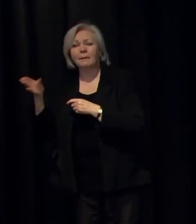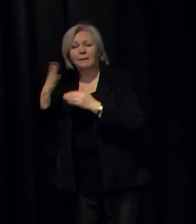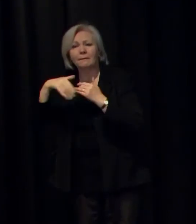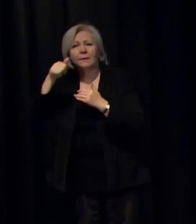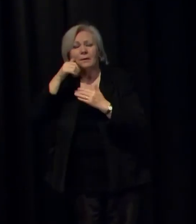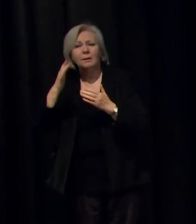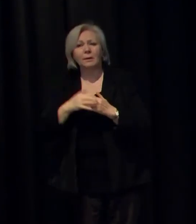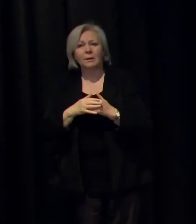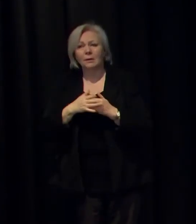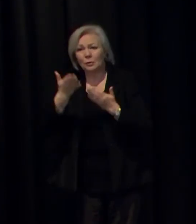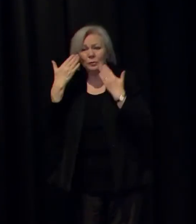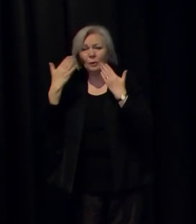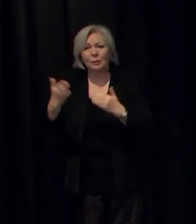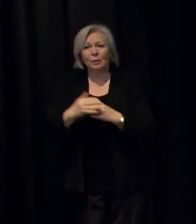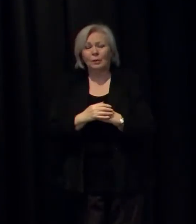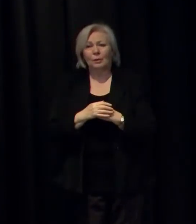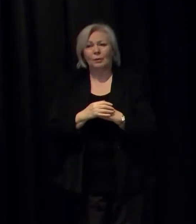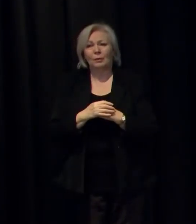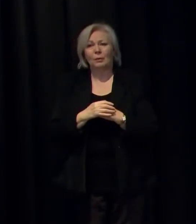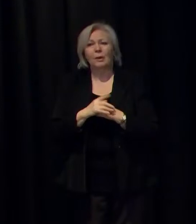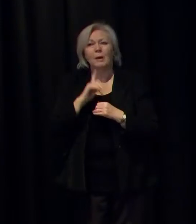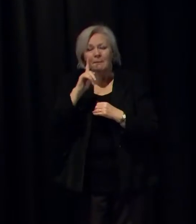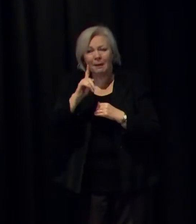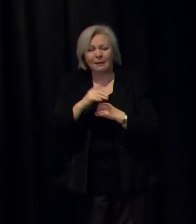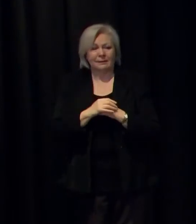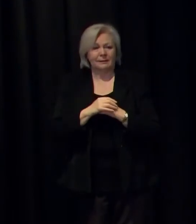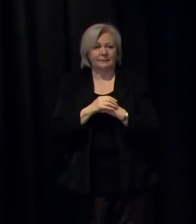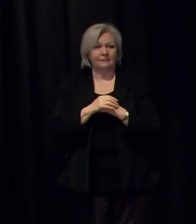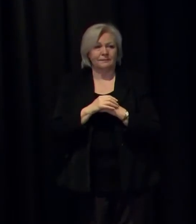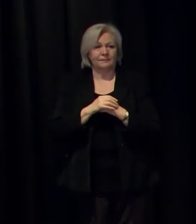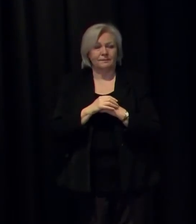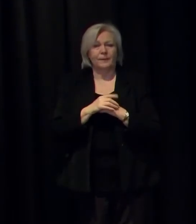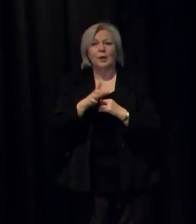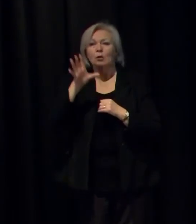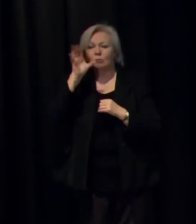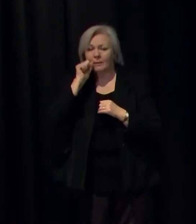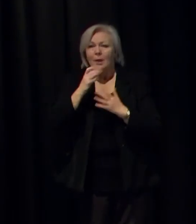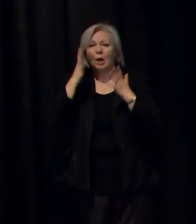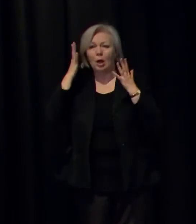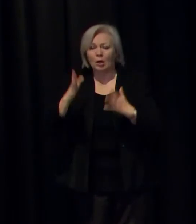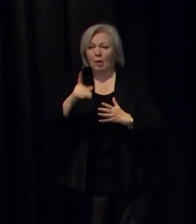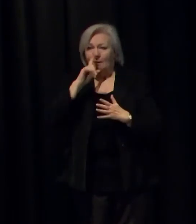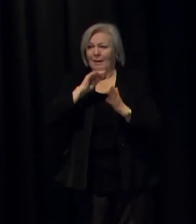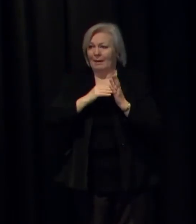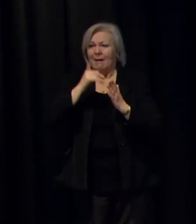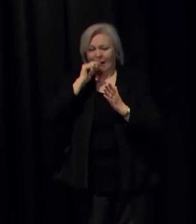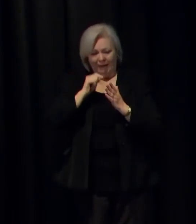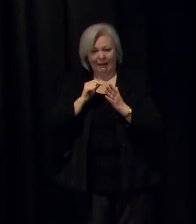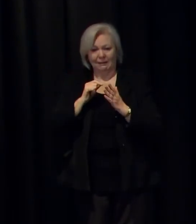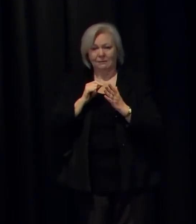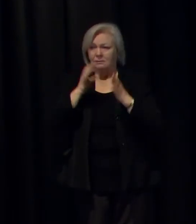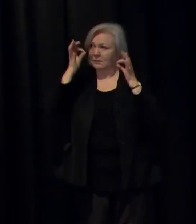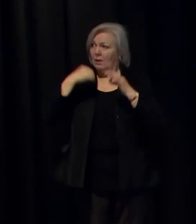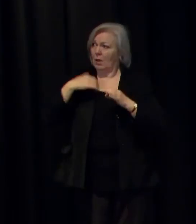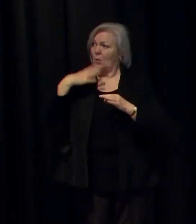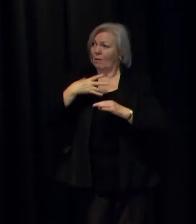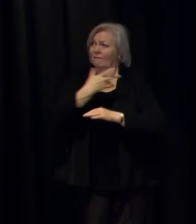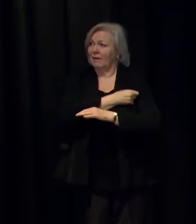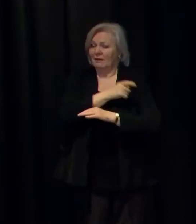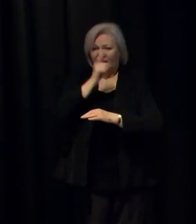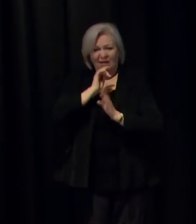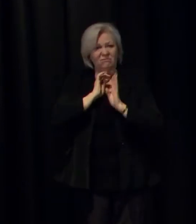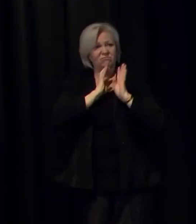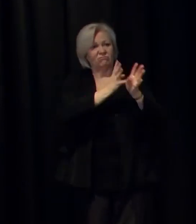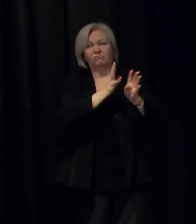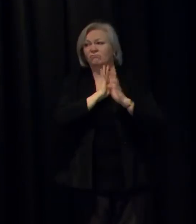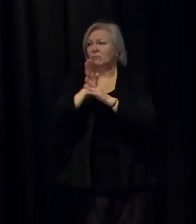say, to anyone who wants a vaccine's had an opportunity to get one. So that is a thing, and that's